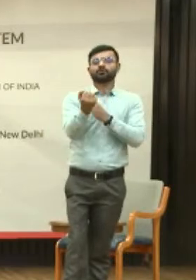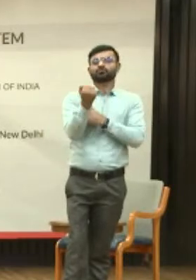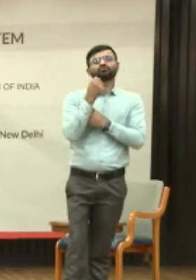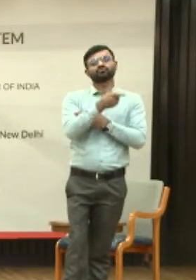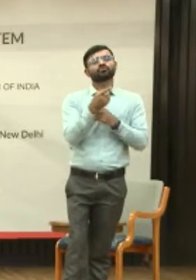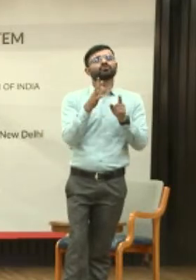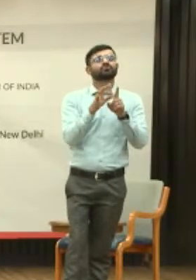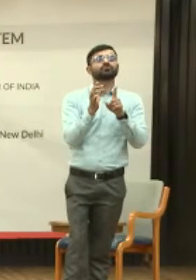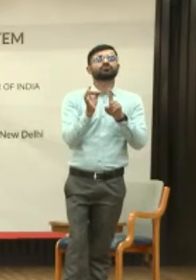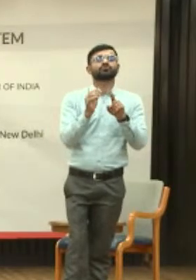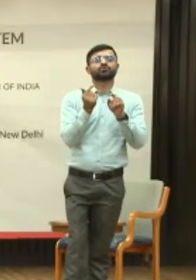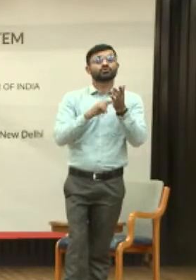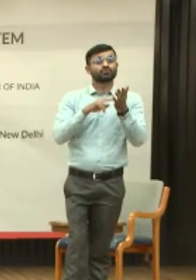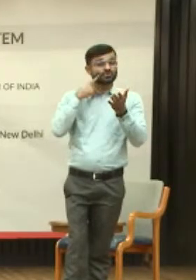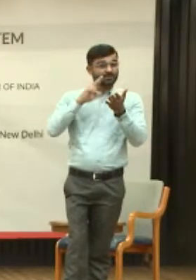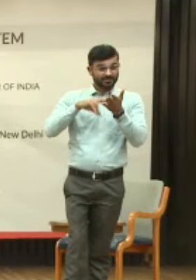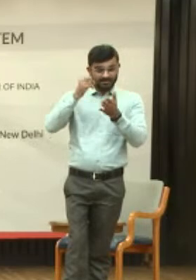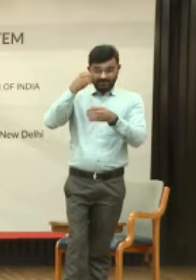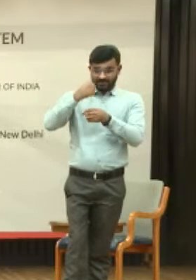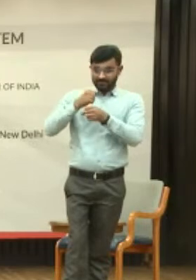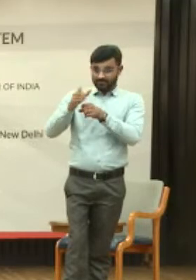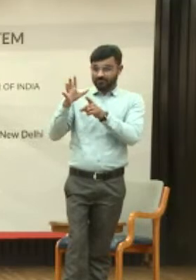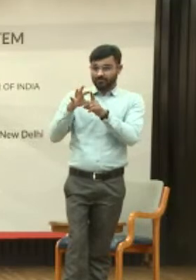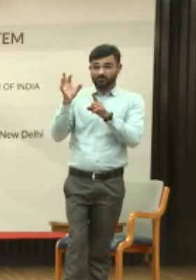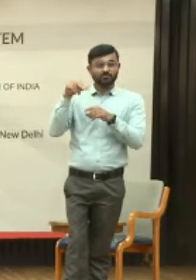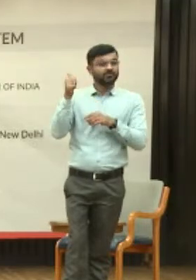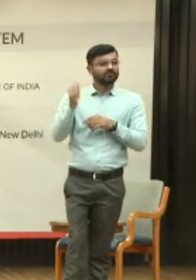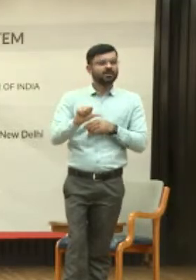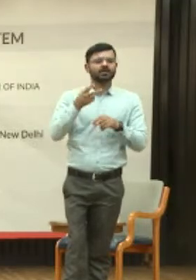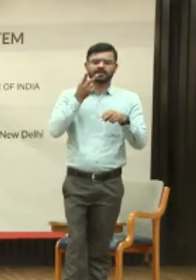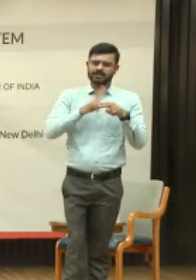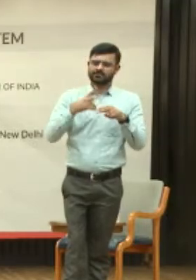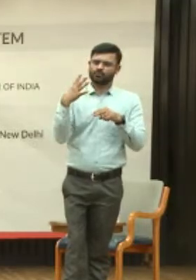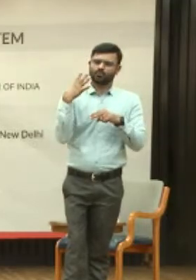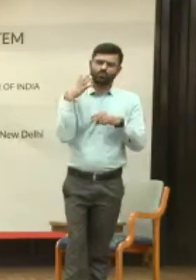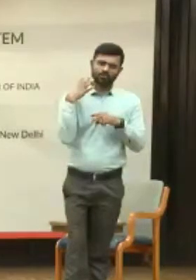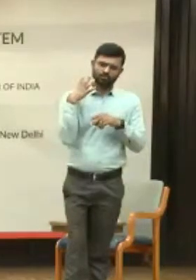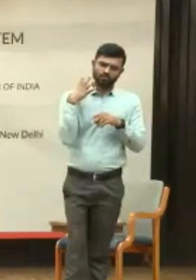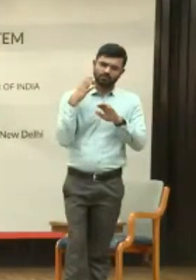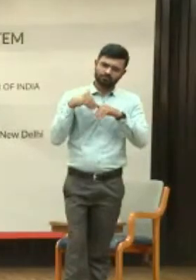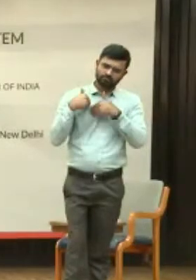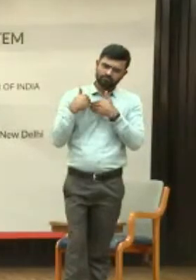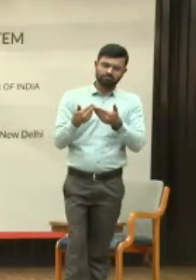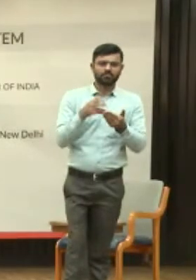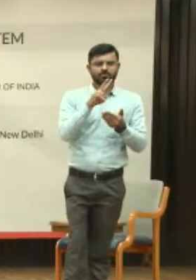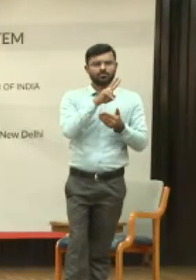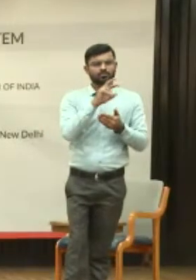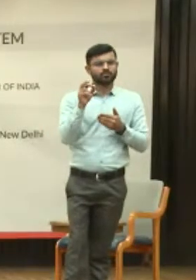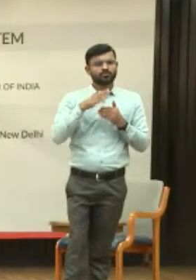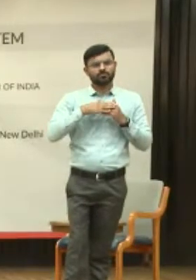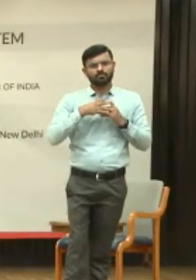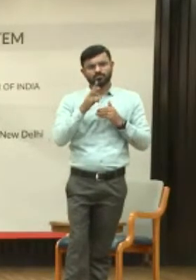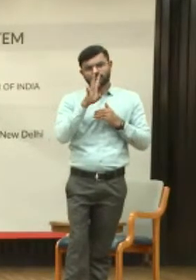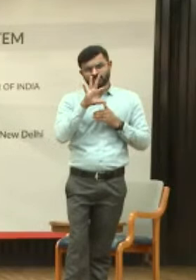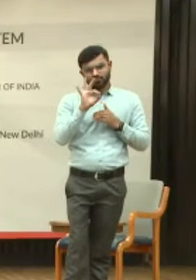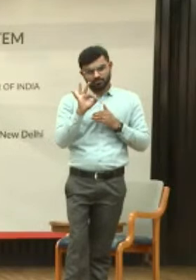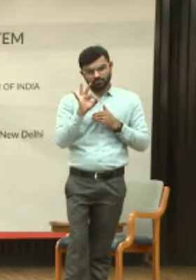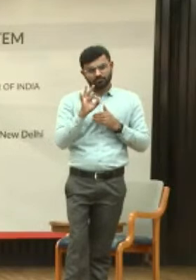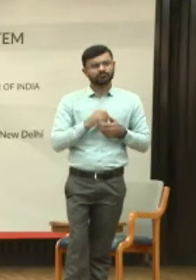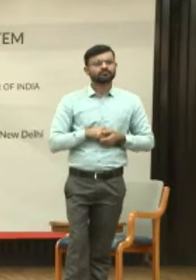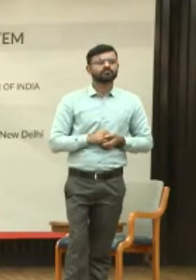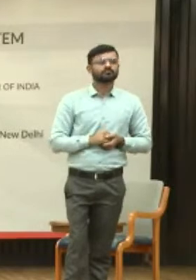government. So we are still waiting for about 250